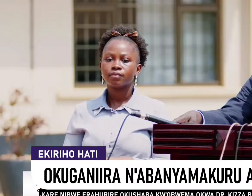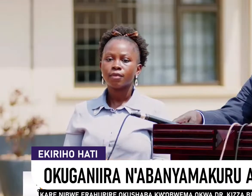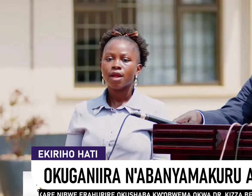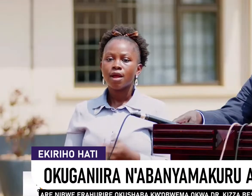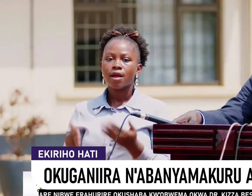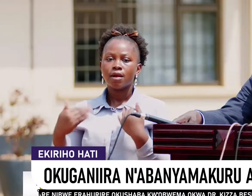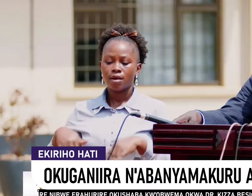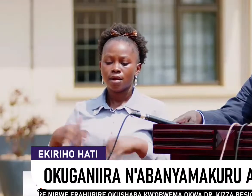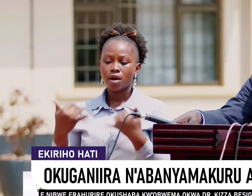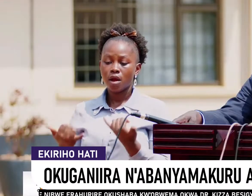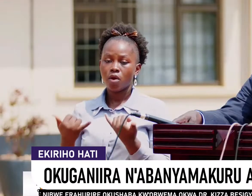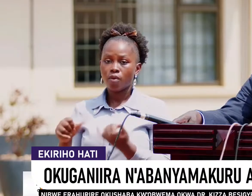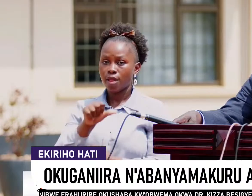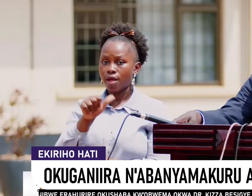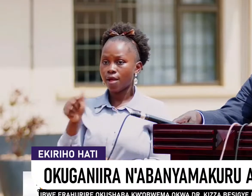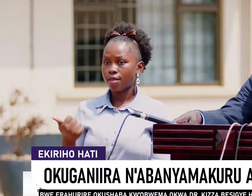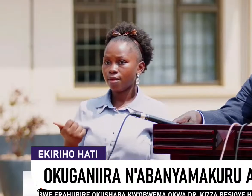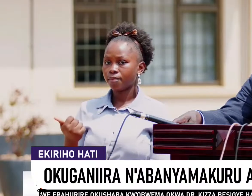Now, the other